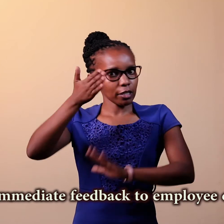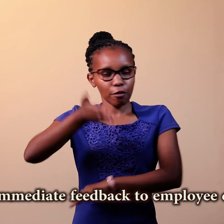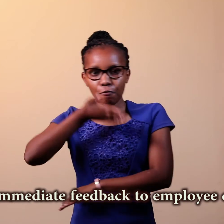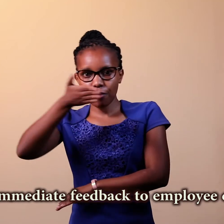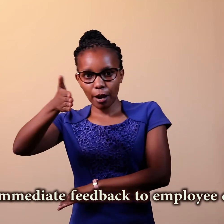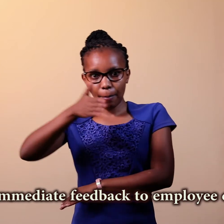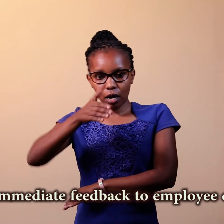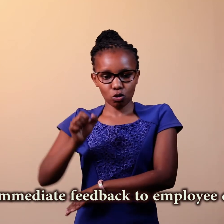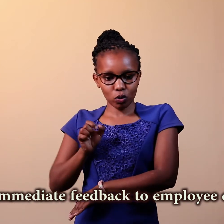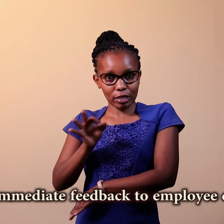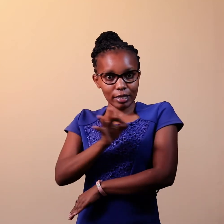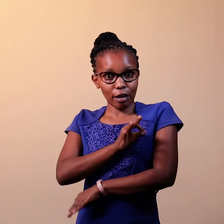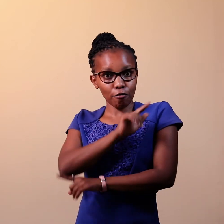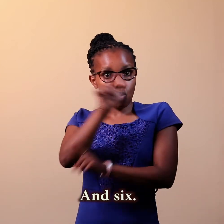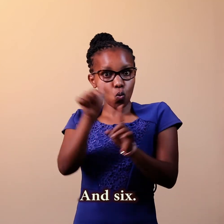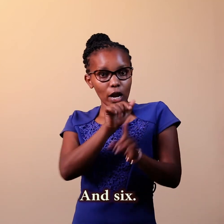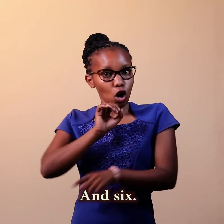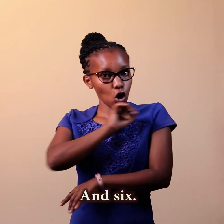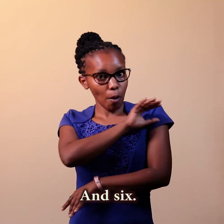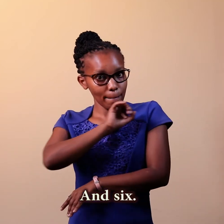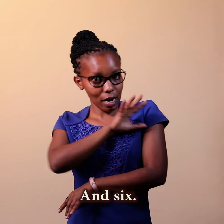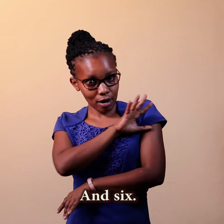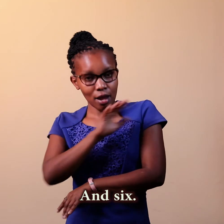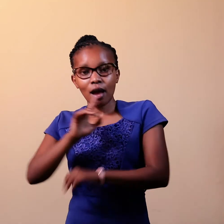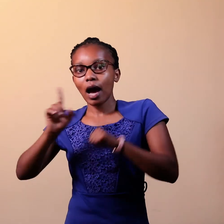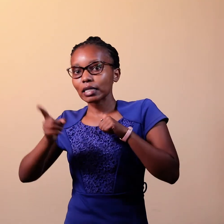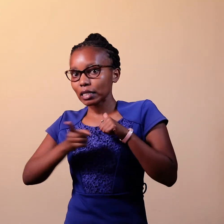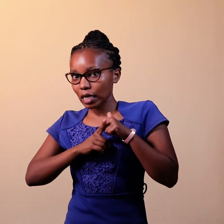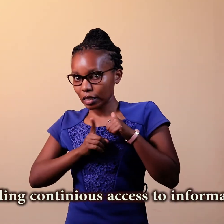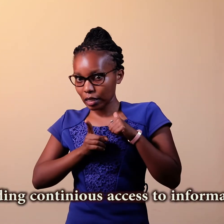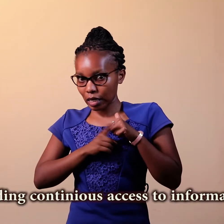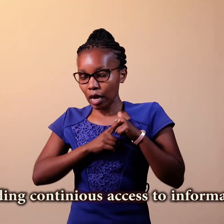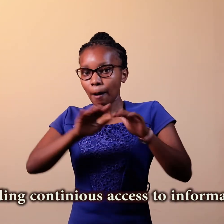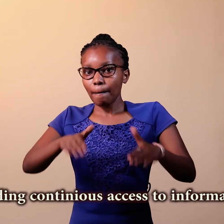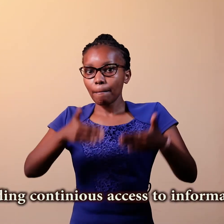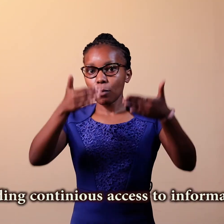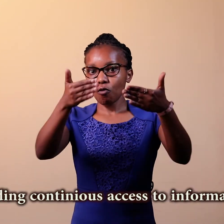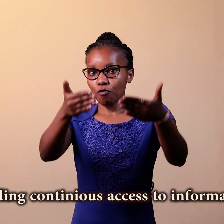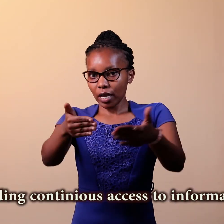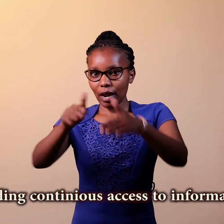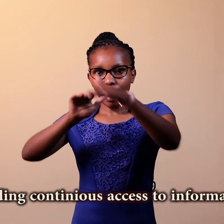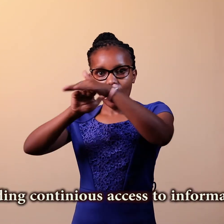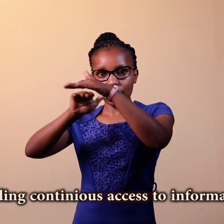employee complaints. And six, providing continuous access to information.